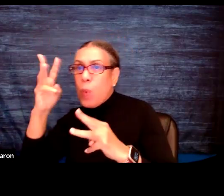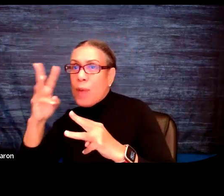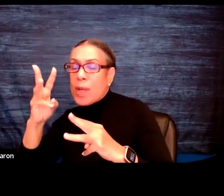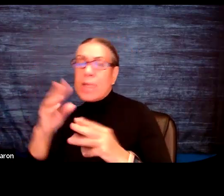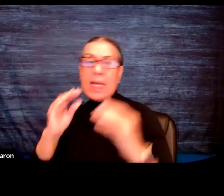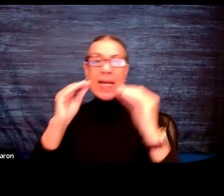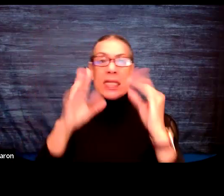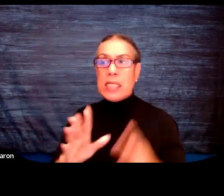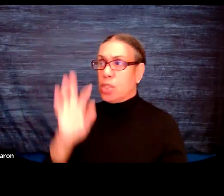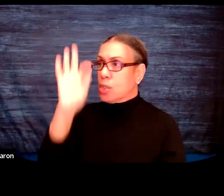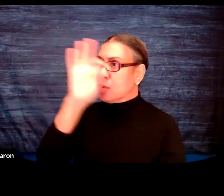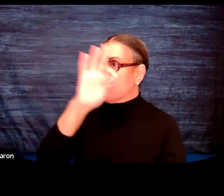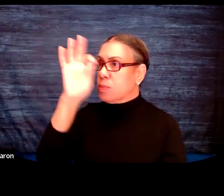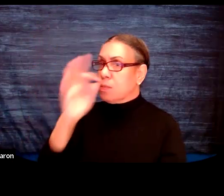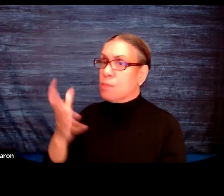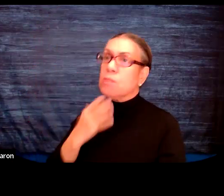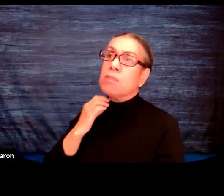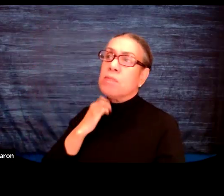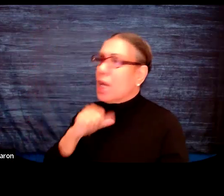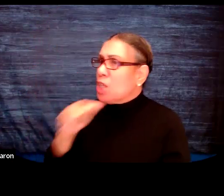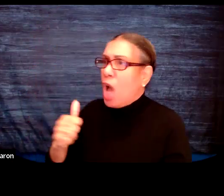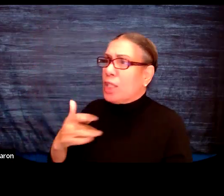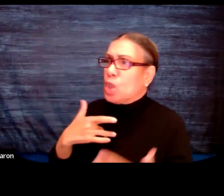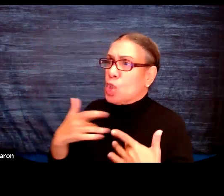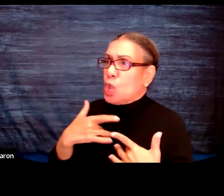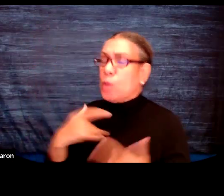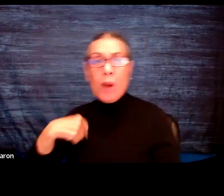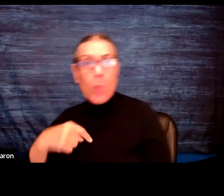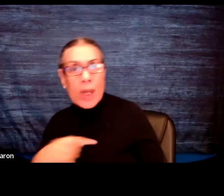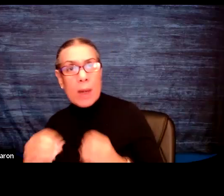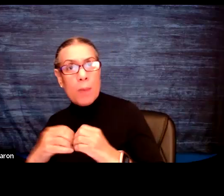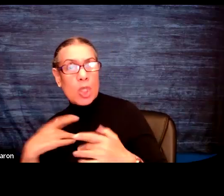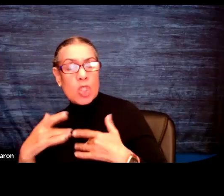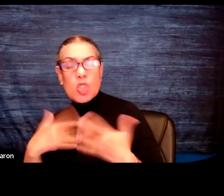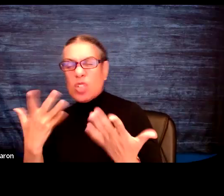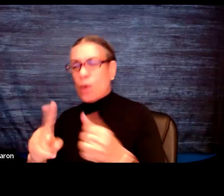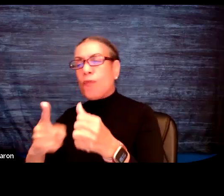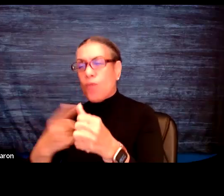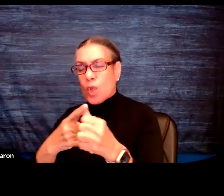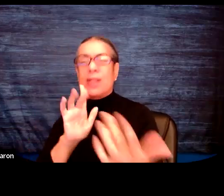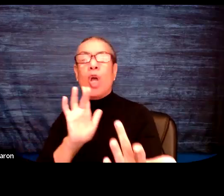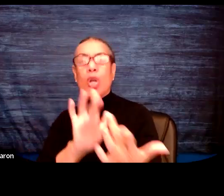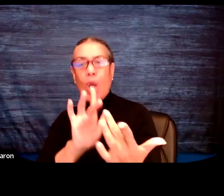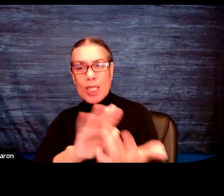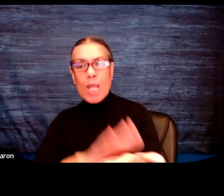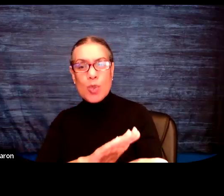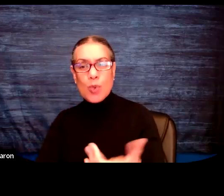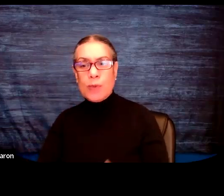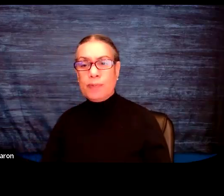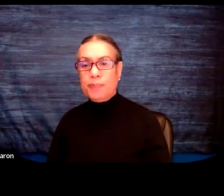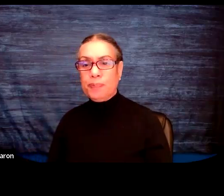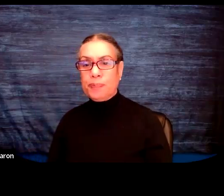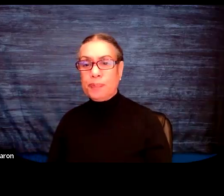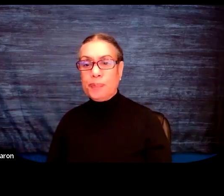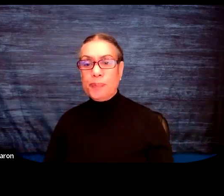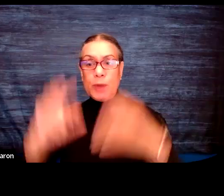may not be as concerned as we are. So I think that's the first step I would recommend. I also think it's an interesting